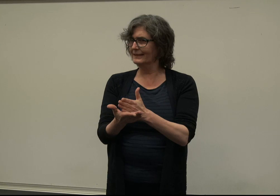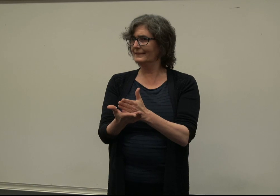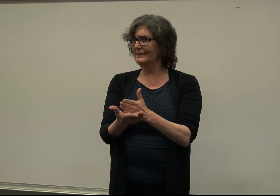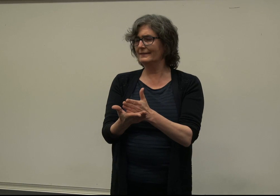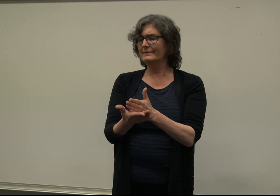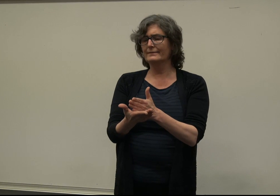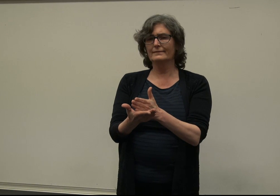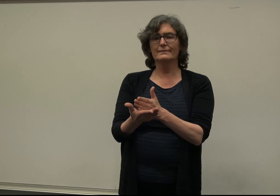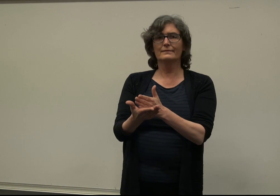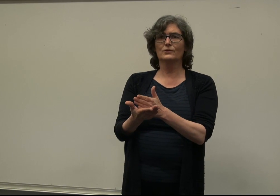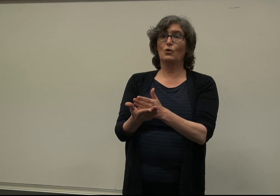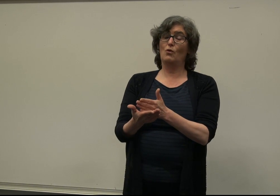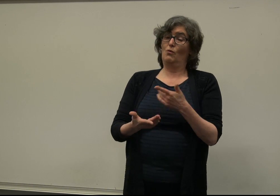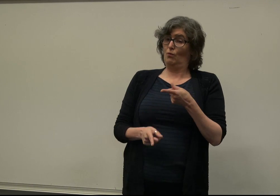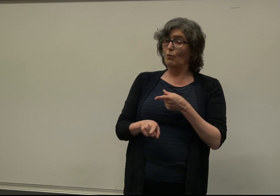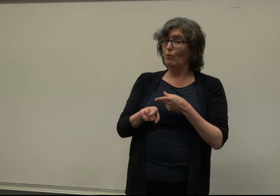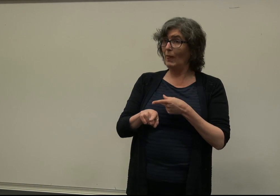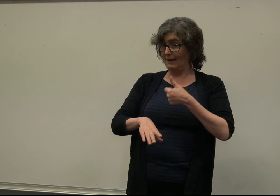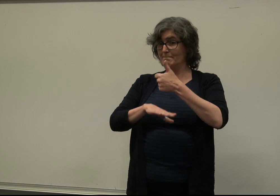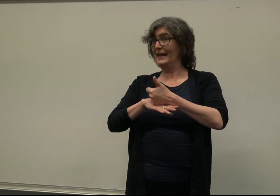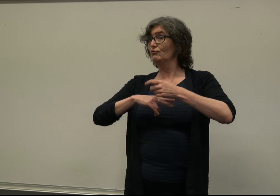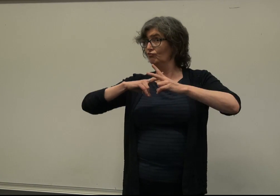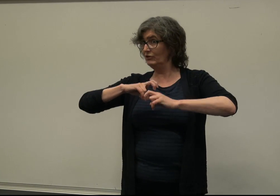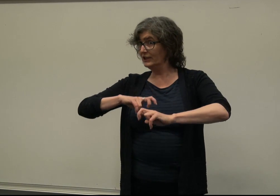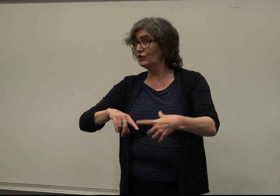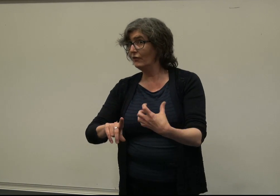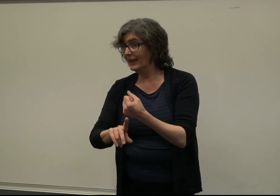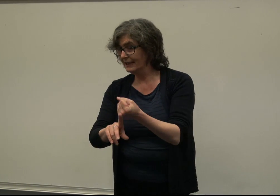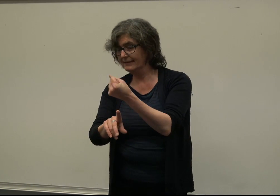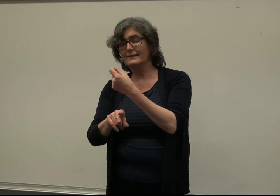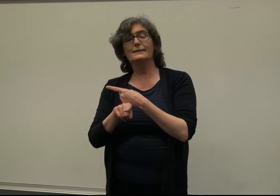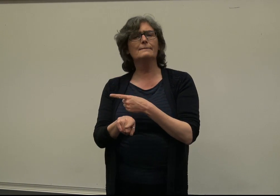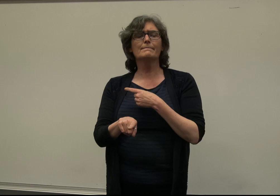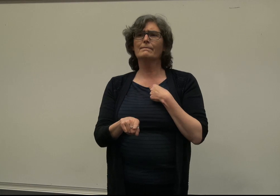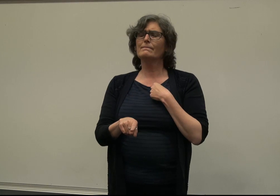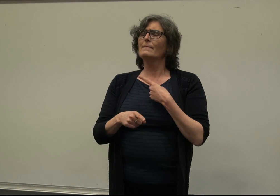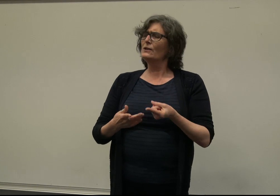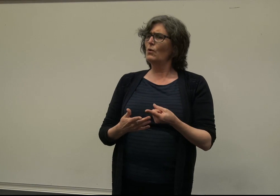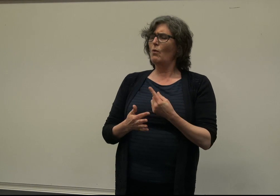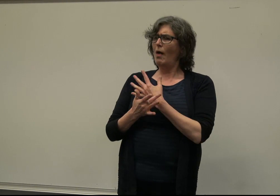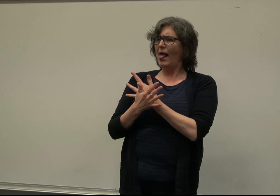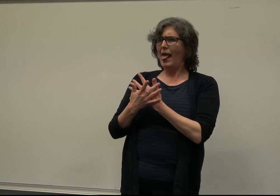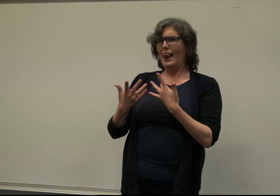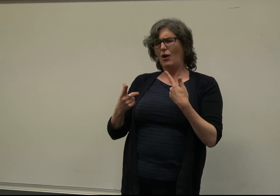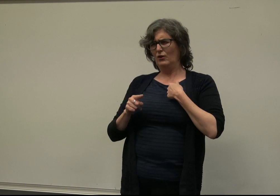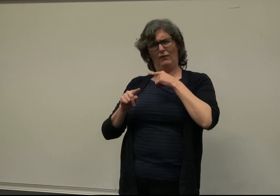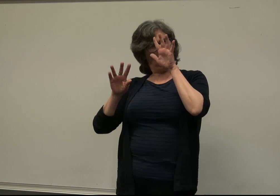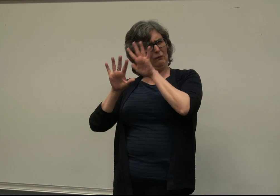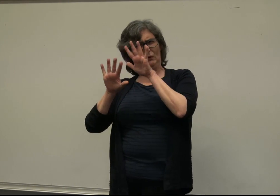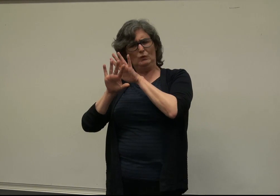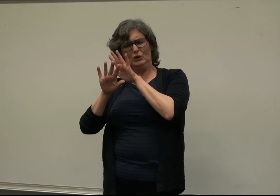out from research. So what are these misconceptions about bilingualism, these